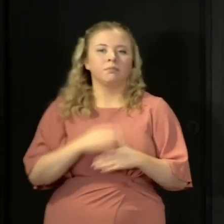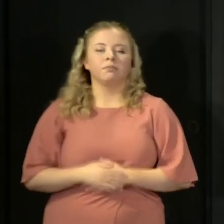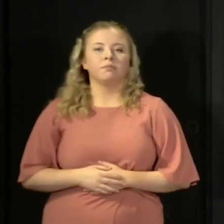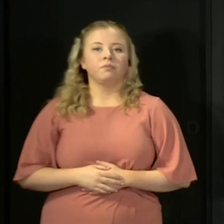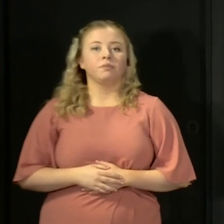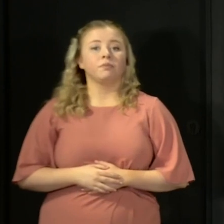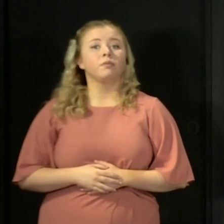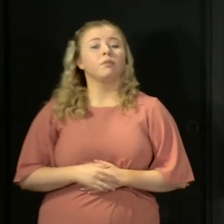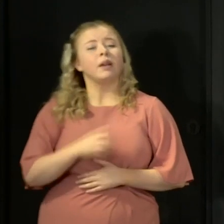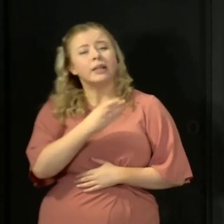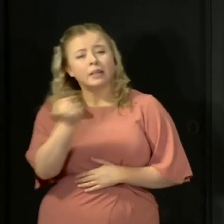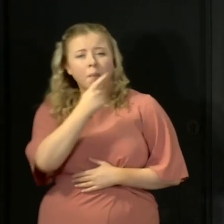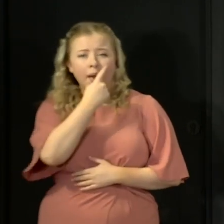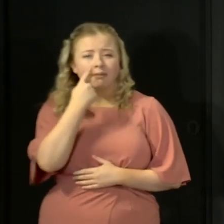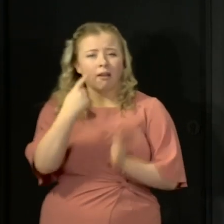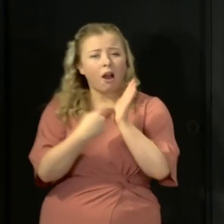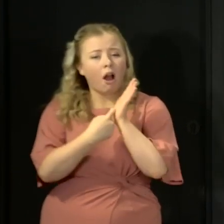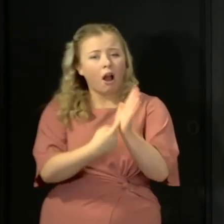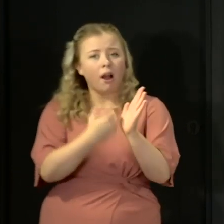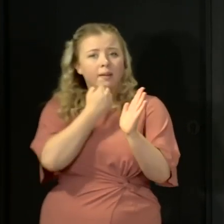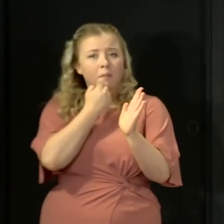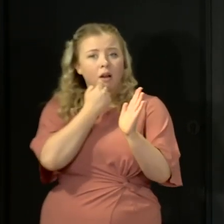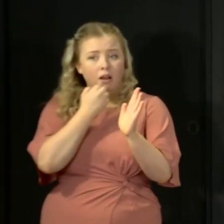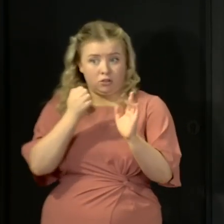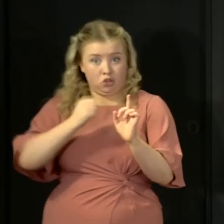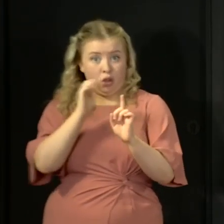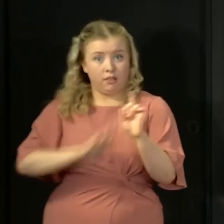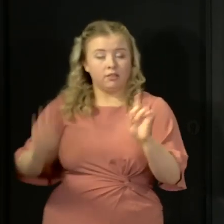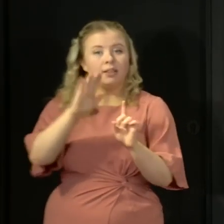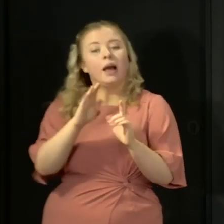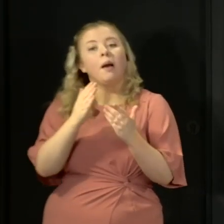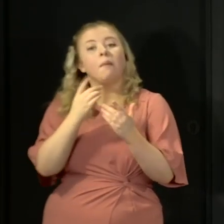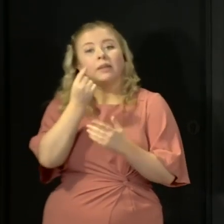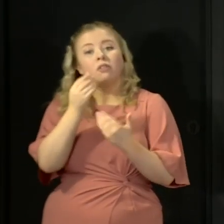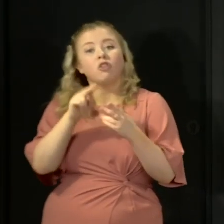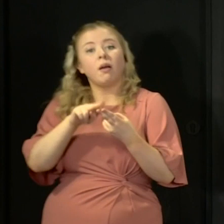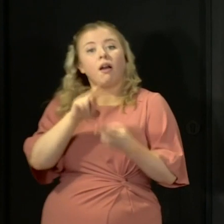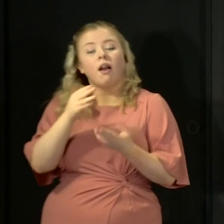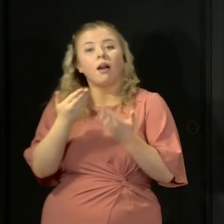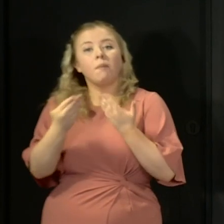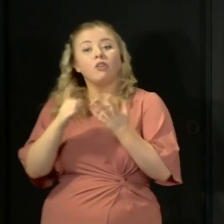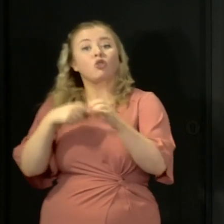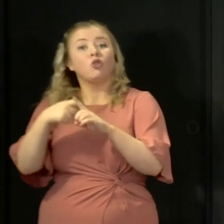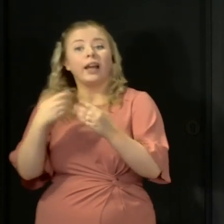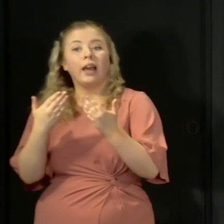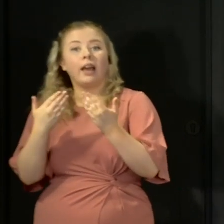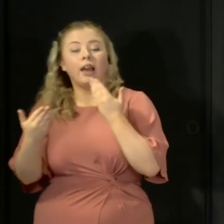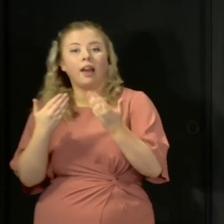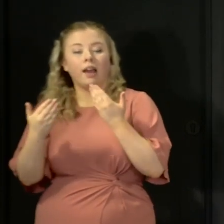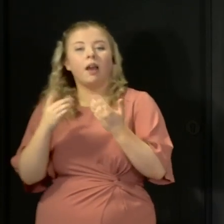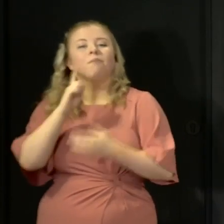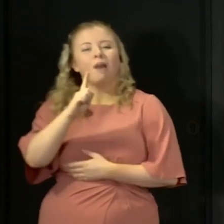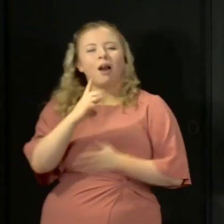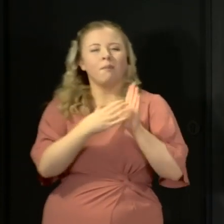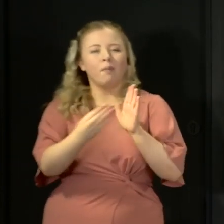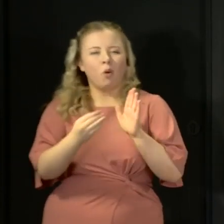some evidence that the R number in Scotland might be slightly higher at this point than in the rest of the UK, although the modelling that is based